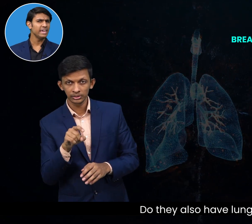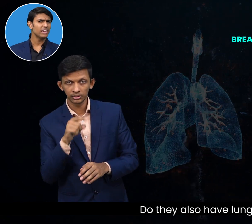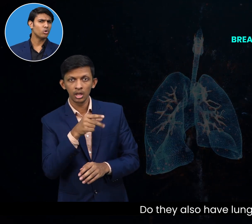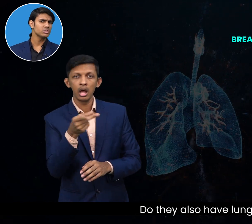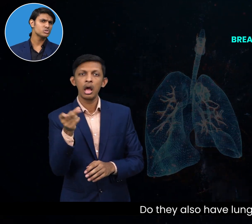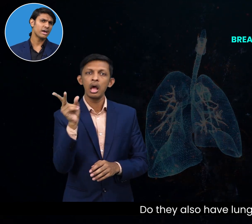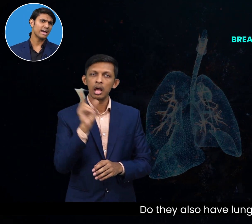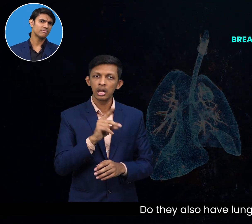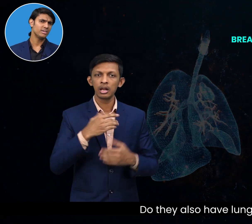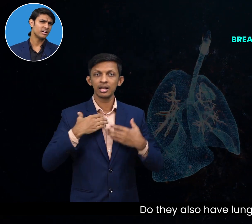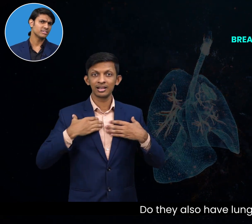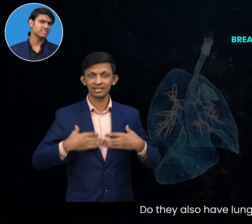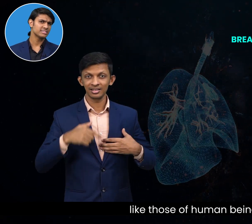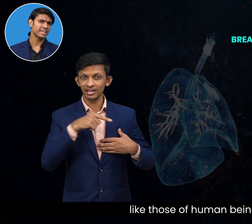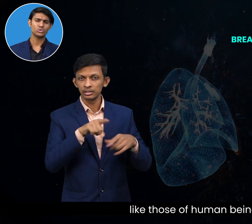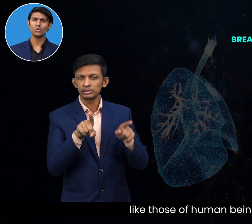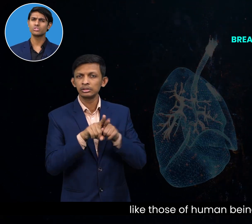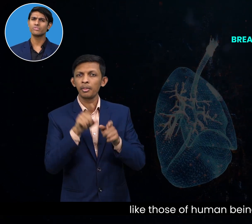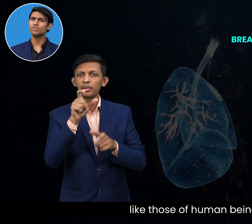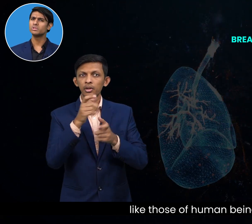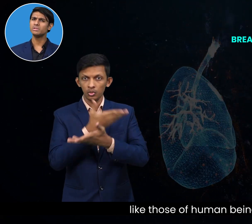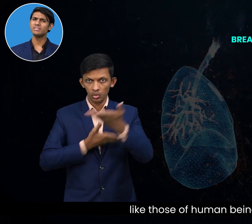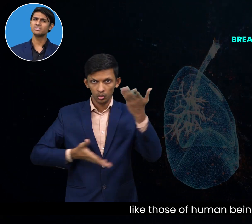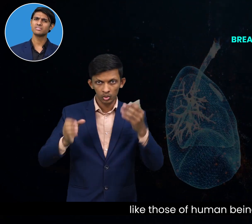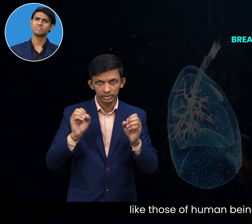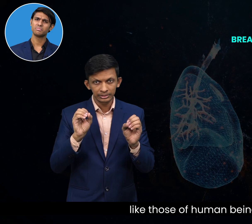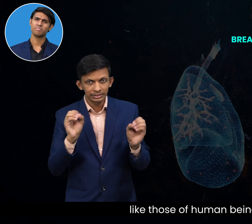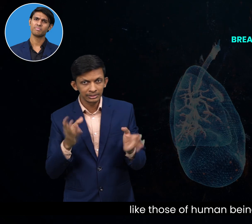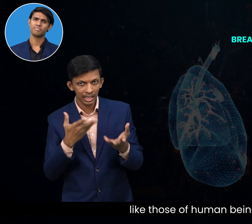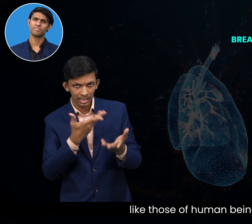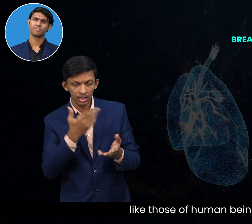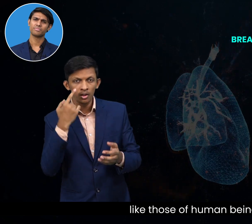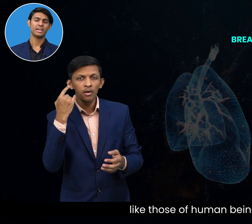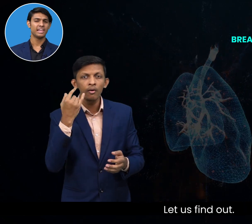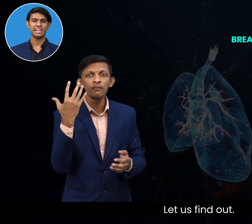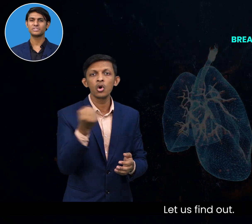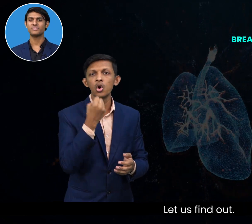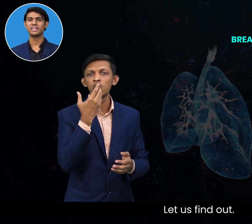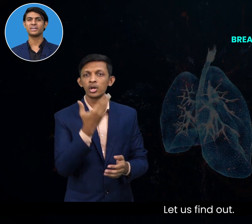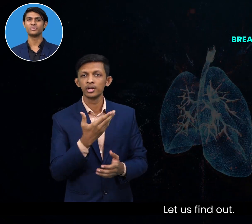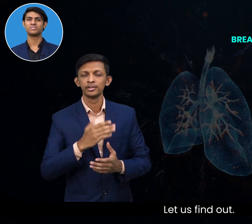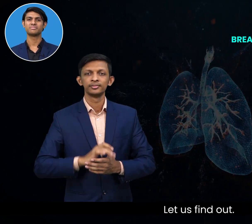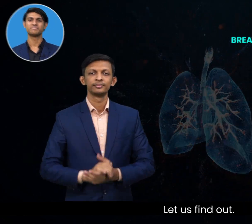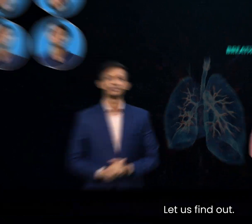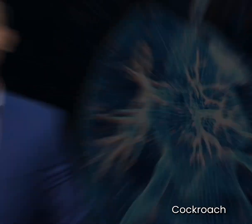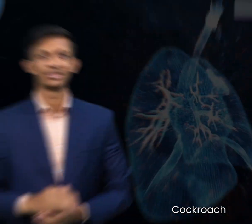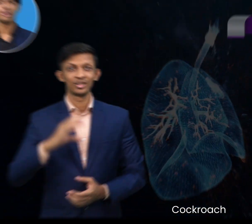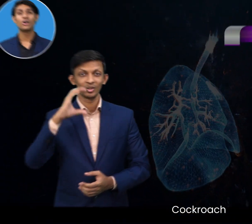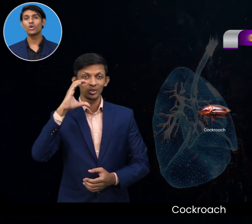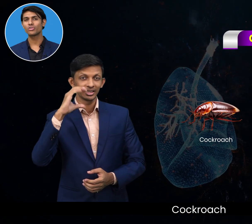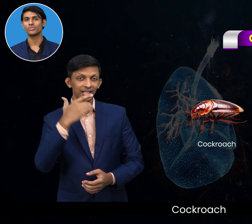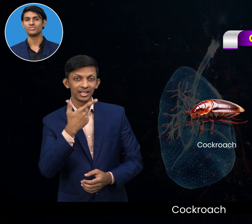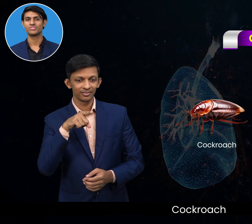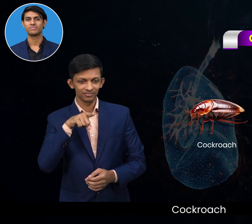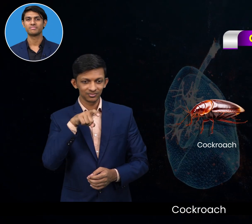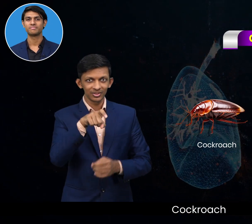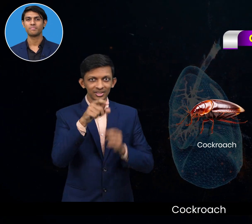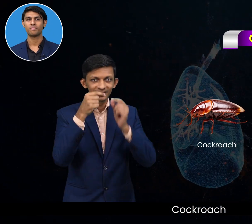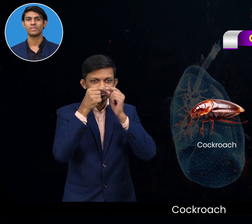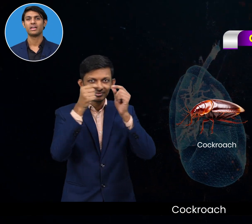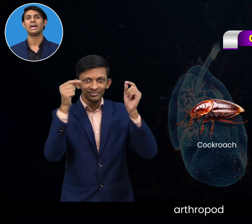Do they also have lungs like those of human beings? Let us find out.